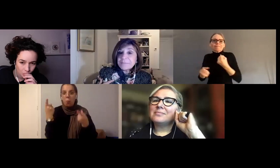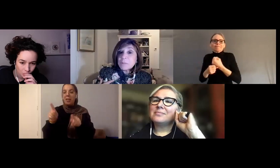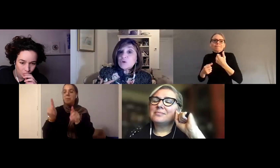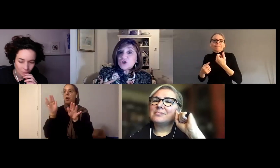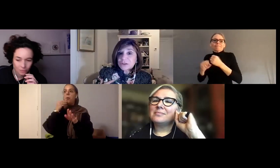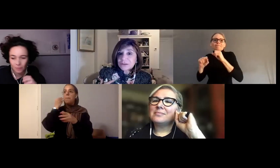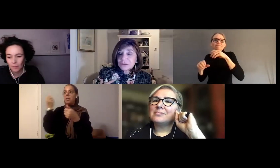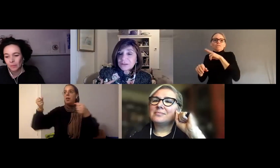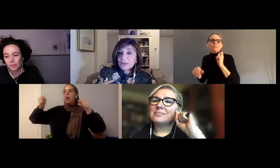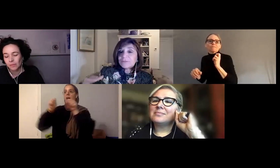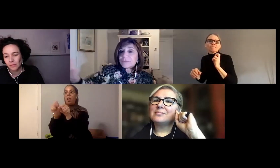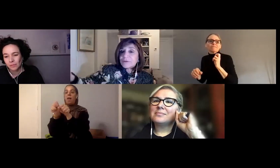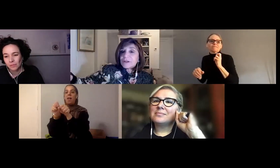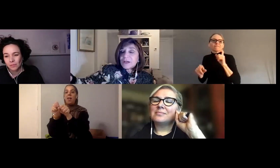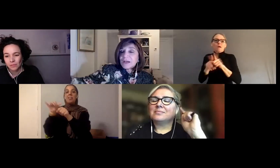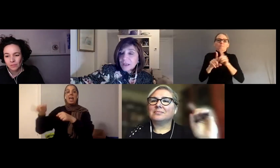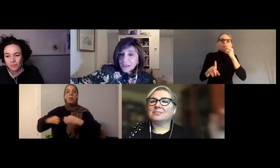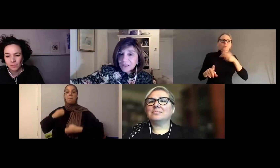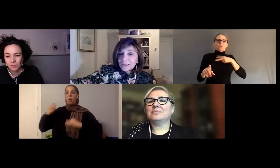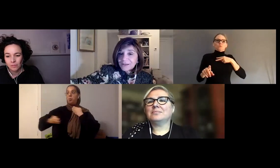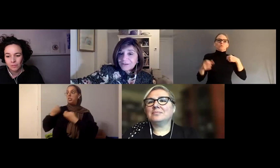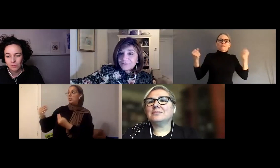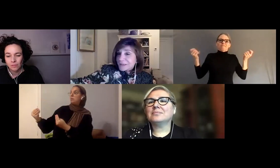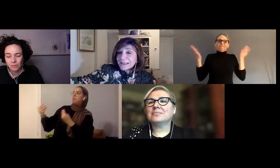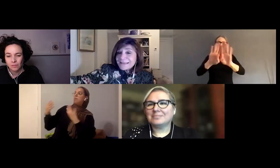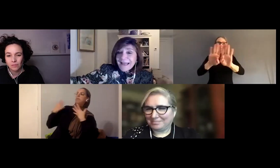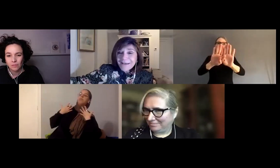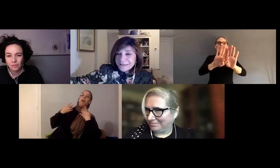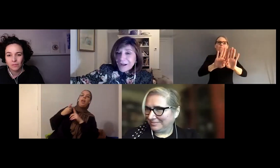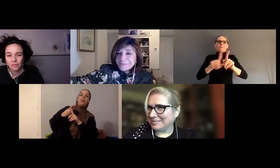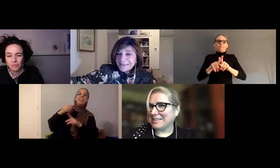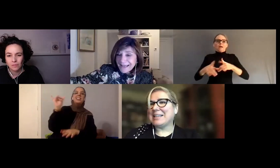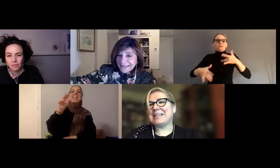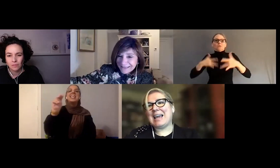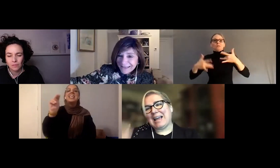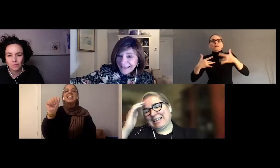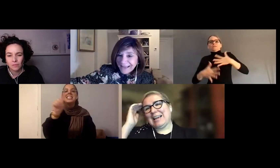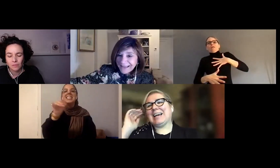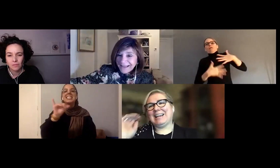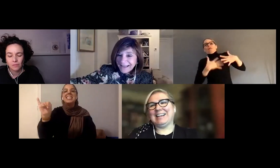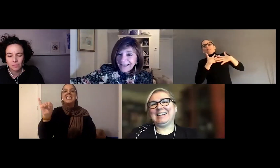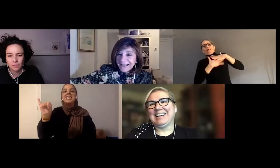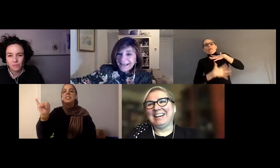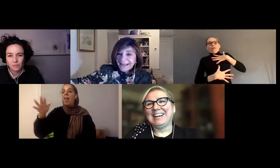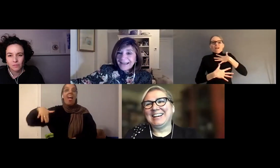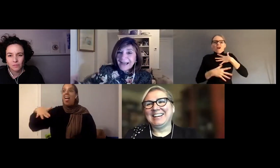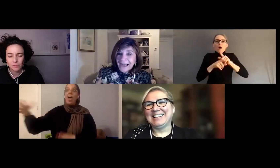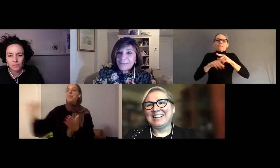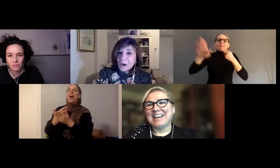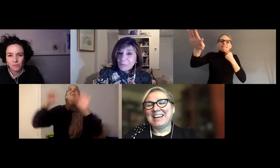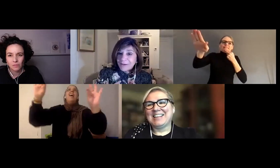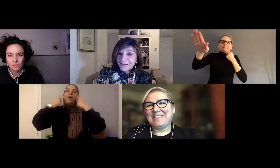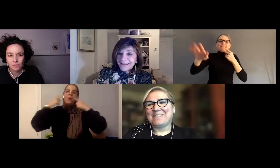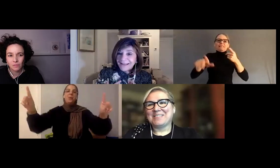that emotion of the Nazis haven't come today. Yes.